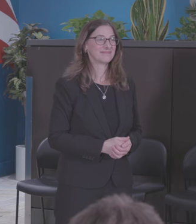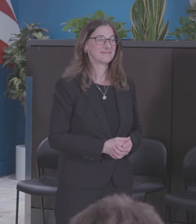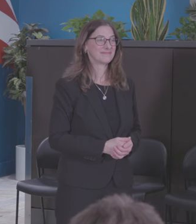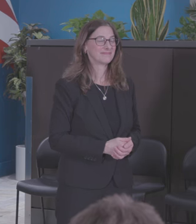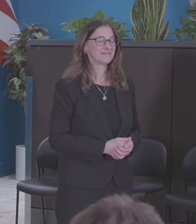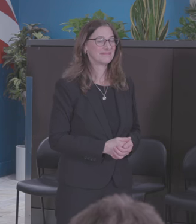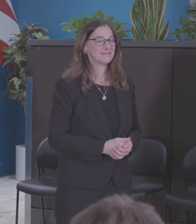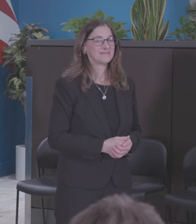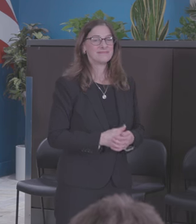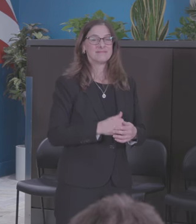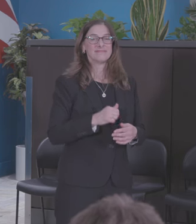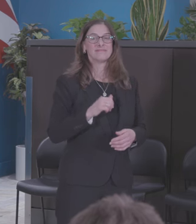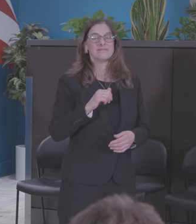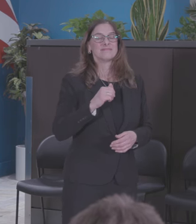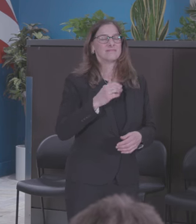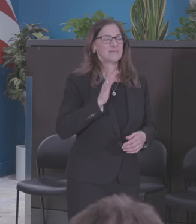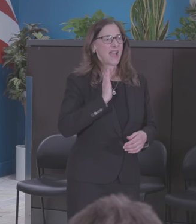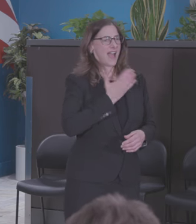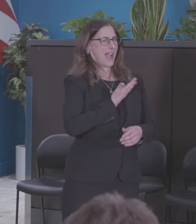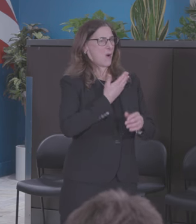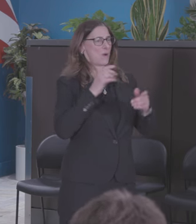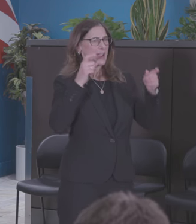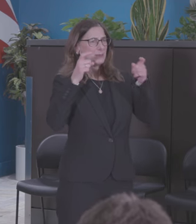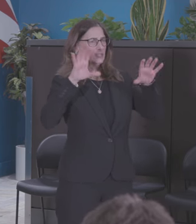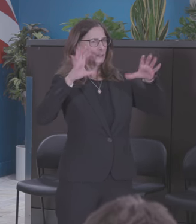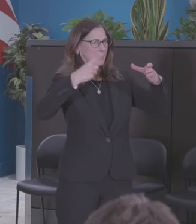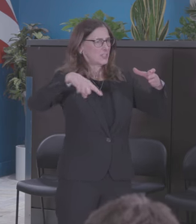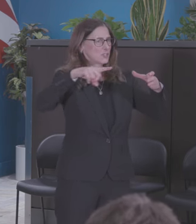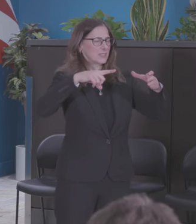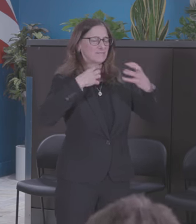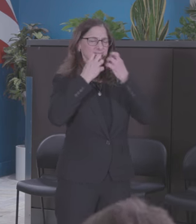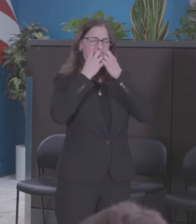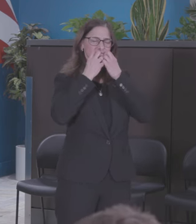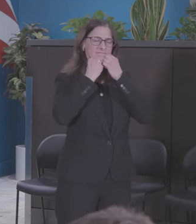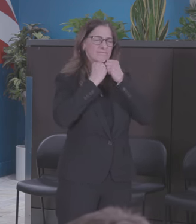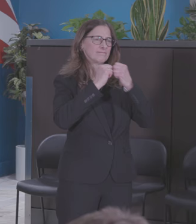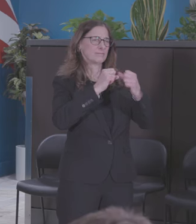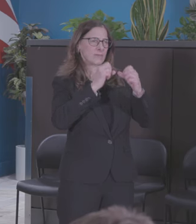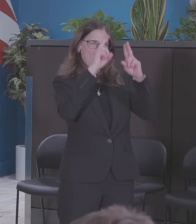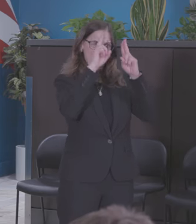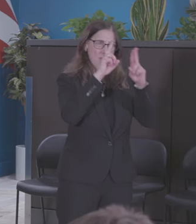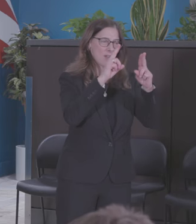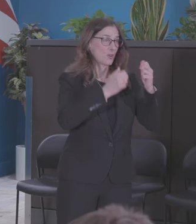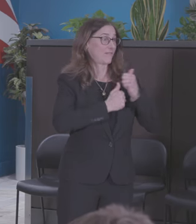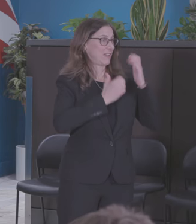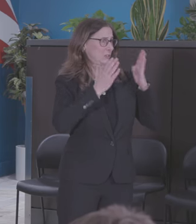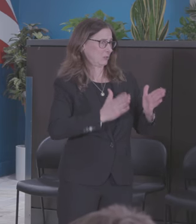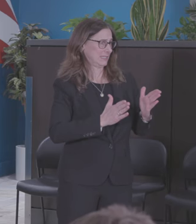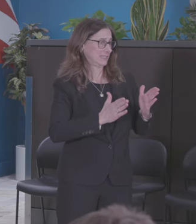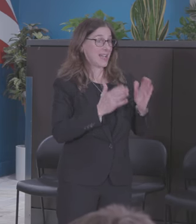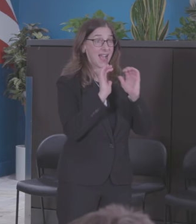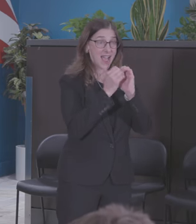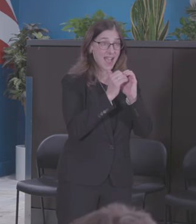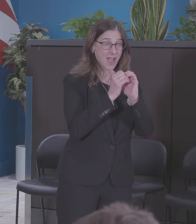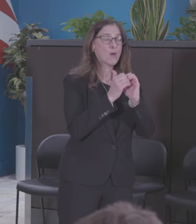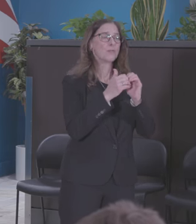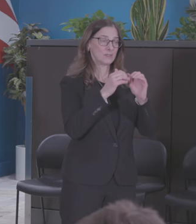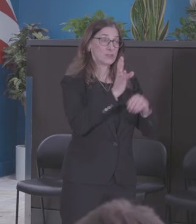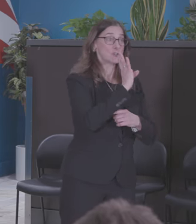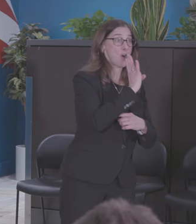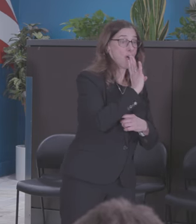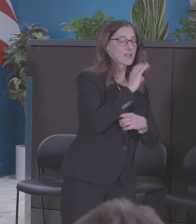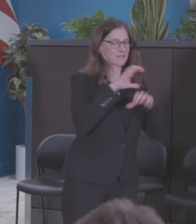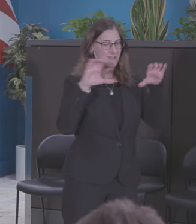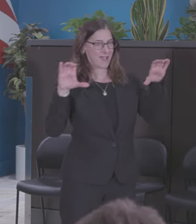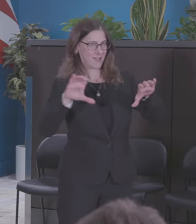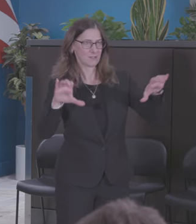You know, in our administration, we are committed to honoring our veterans in our actions and in our words, and that's what you've seen this year. We